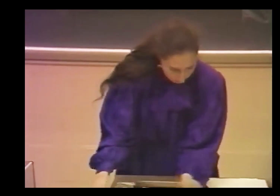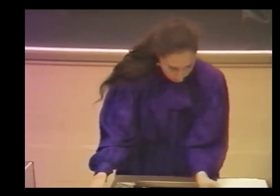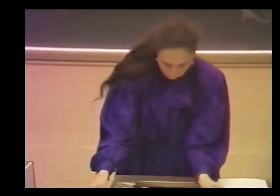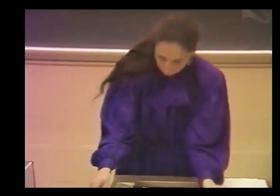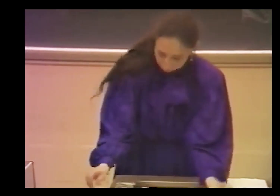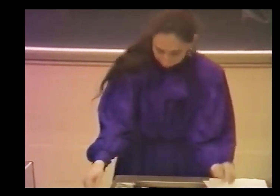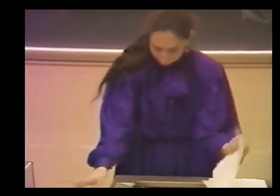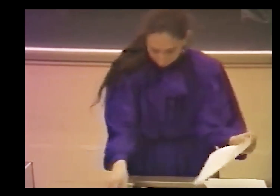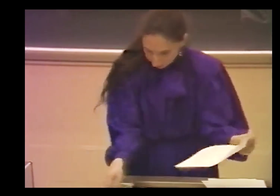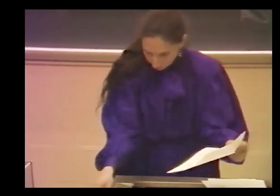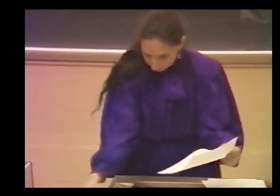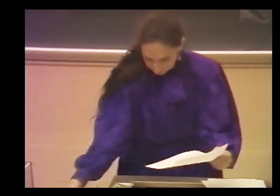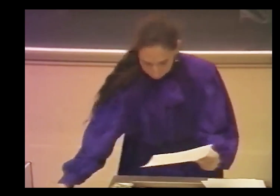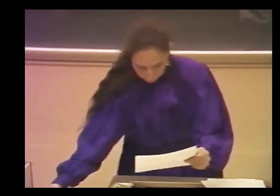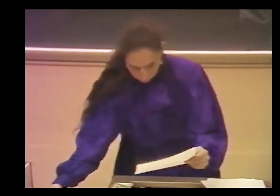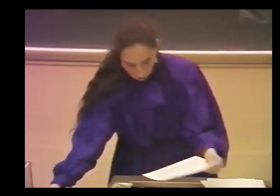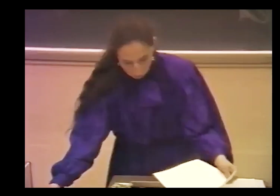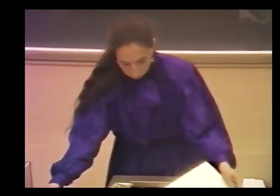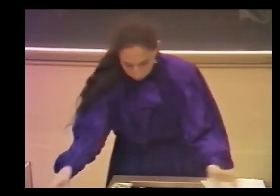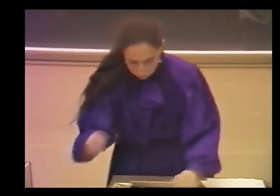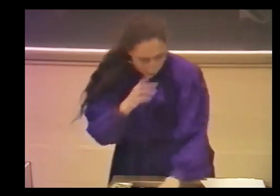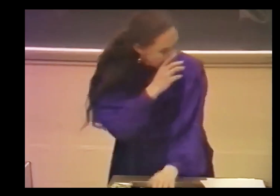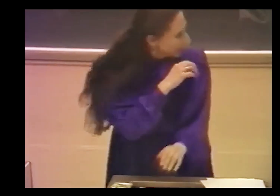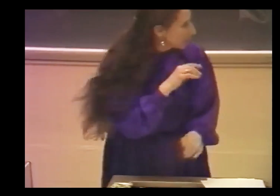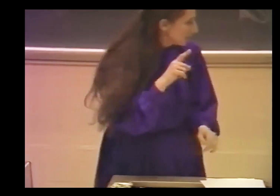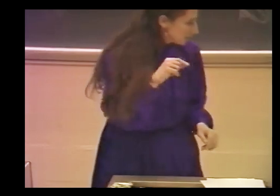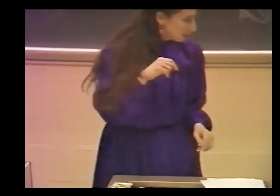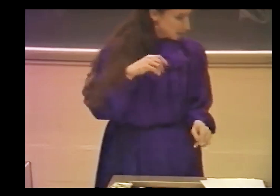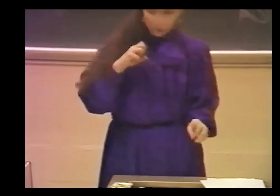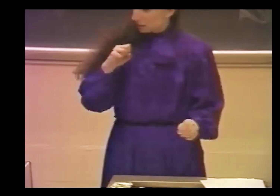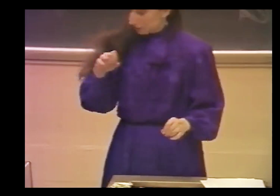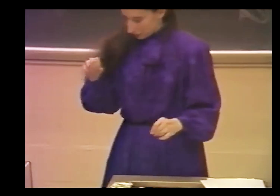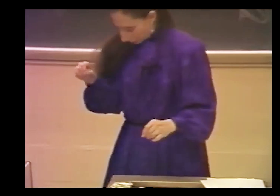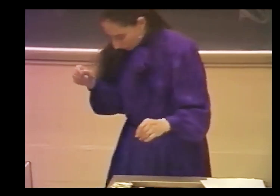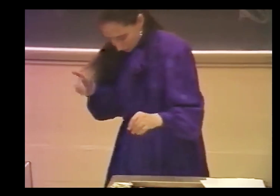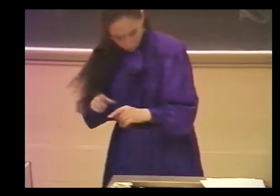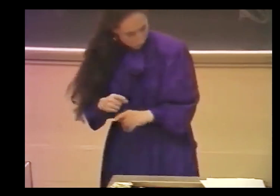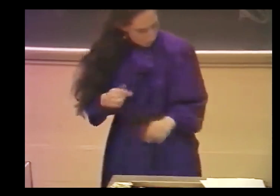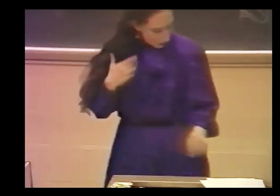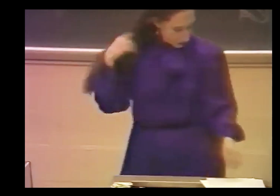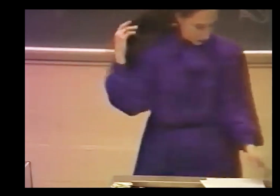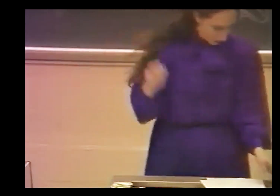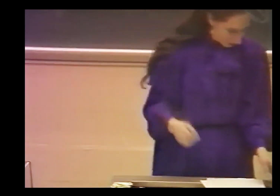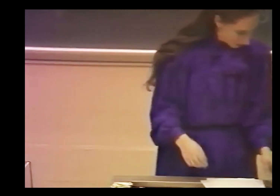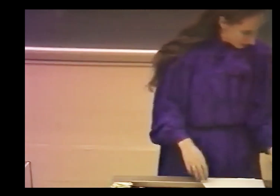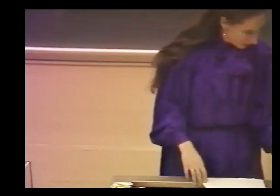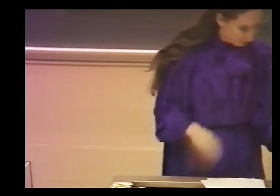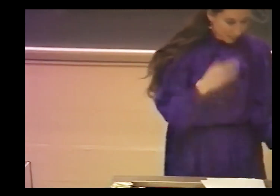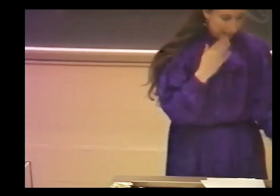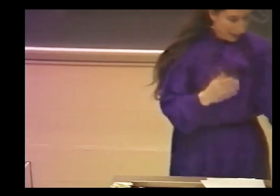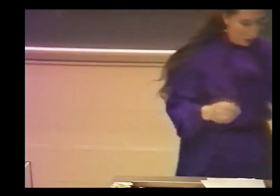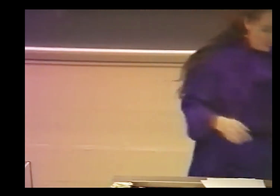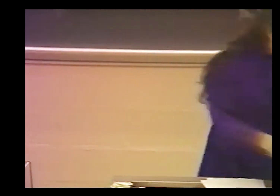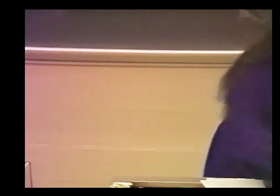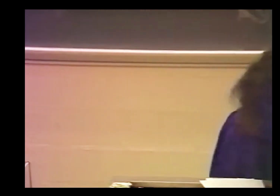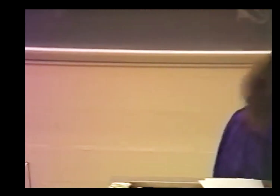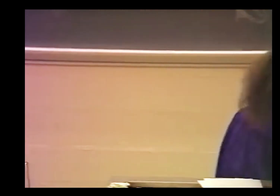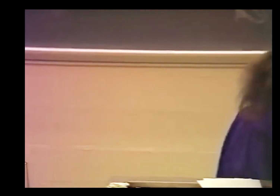Oh, here. Nope. Yes. Oh, it's under my watch. Thank you.